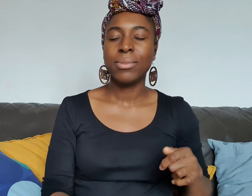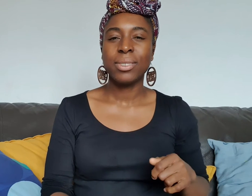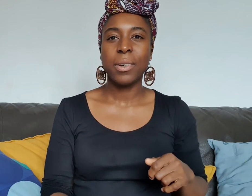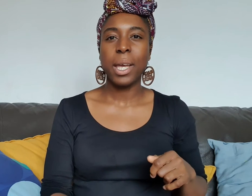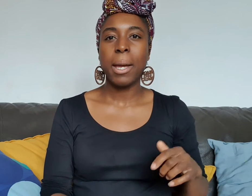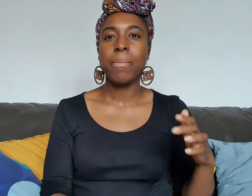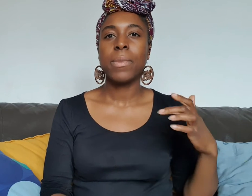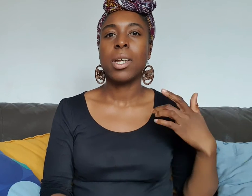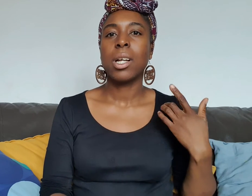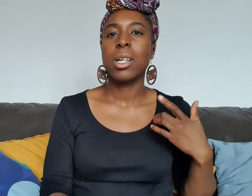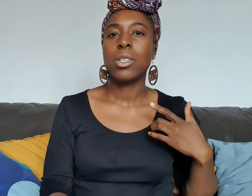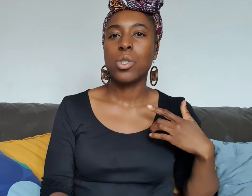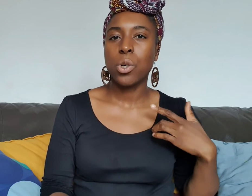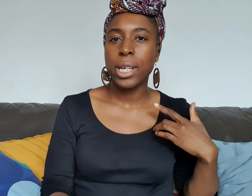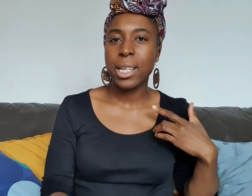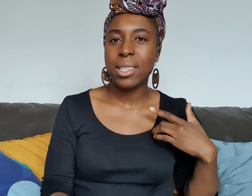Okay. Toilet.